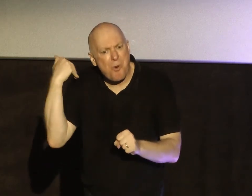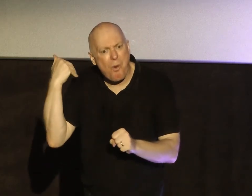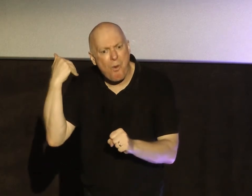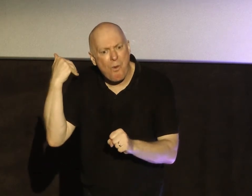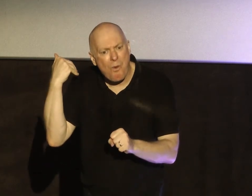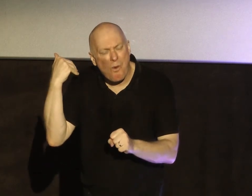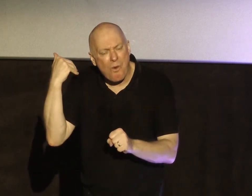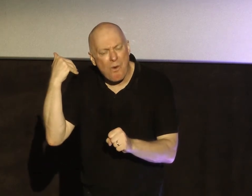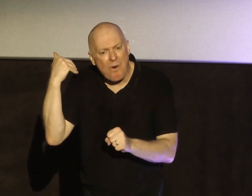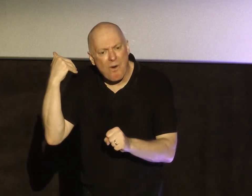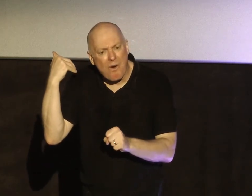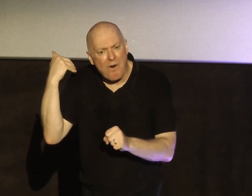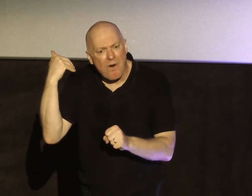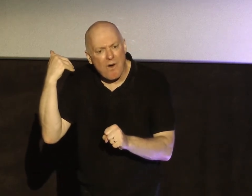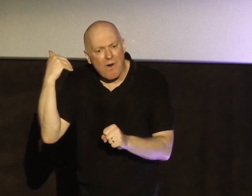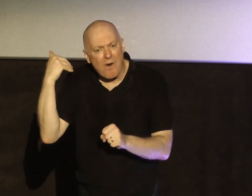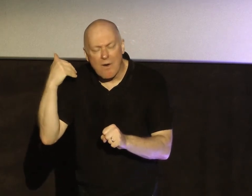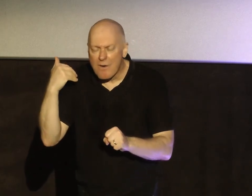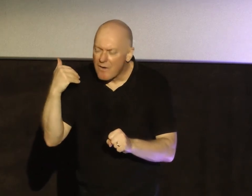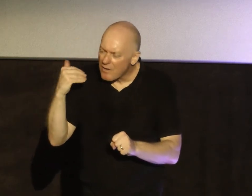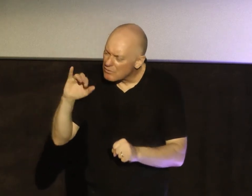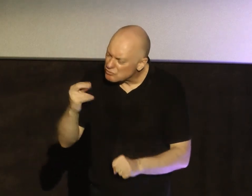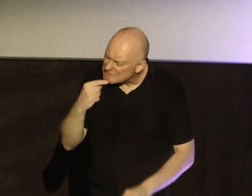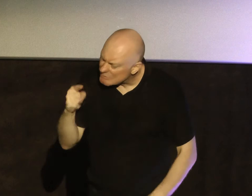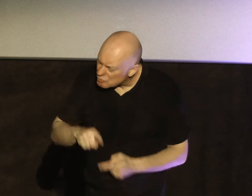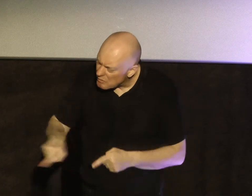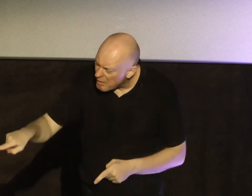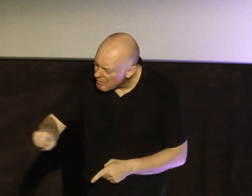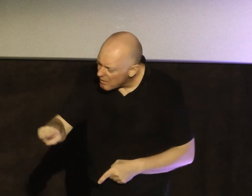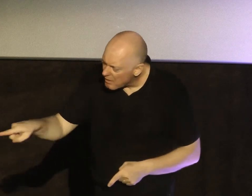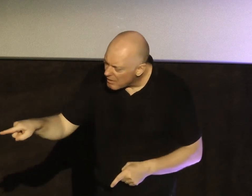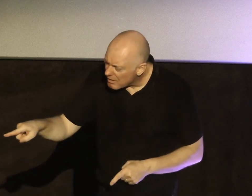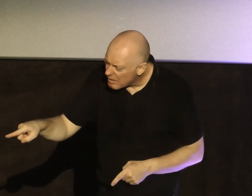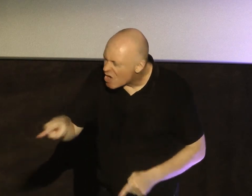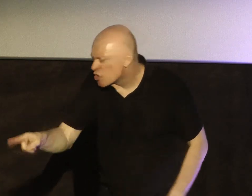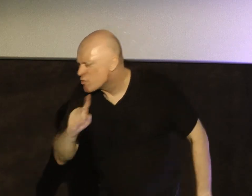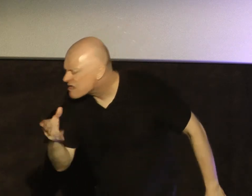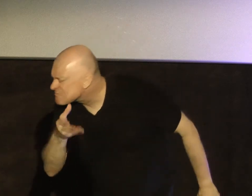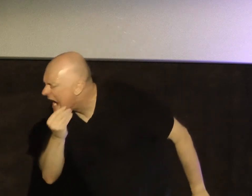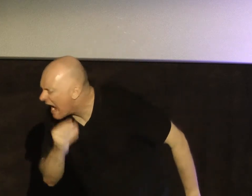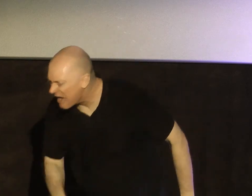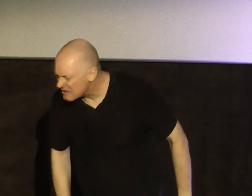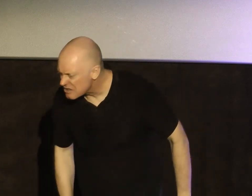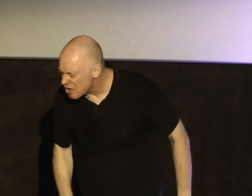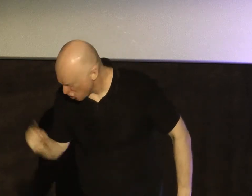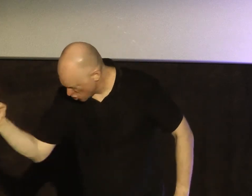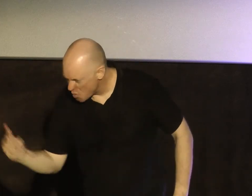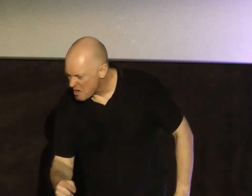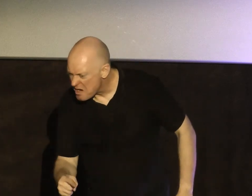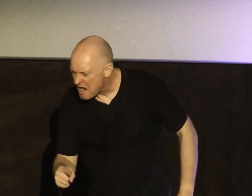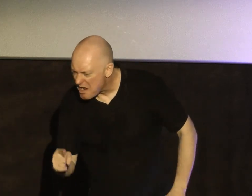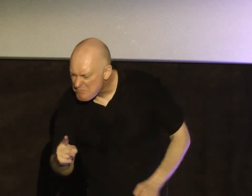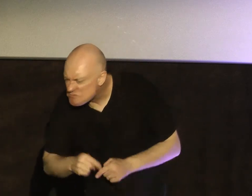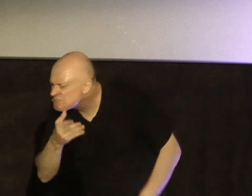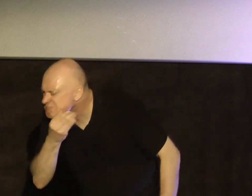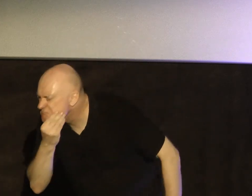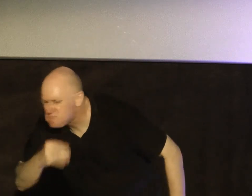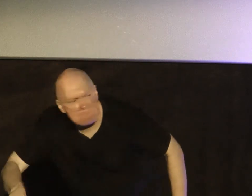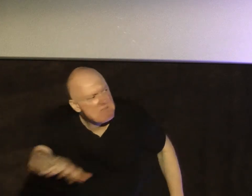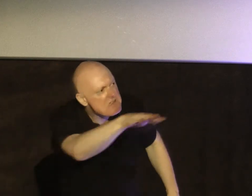on. "And he said to them, 'You are spies. You have come to see the nakedness of the land.'